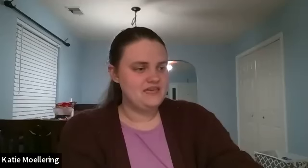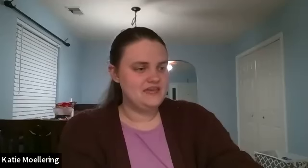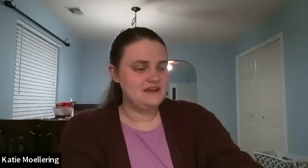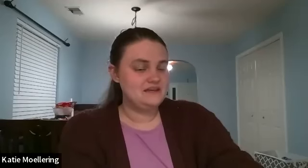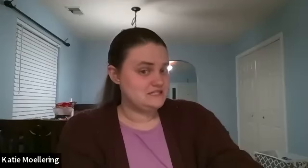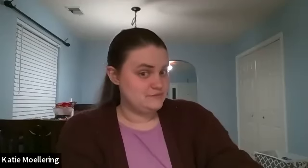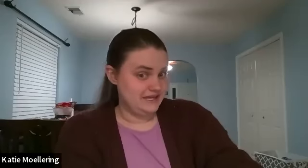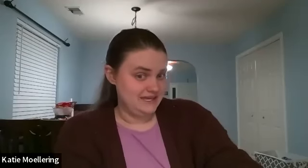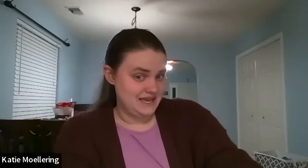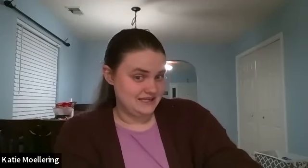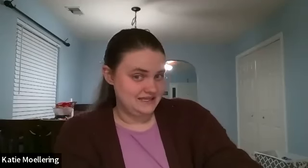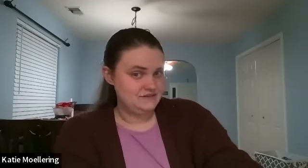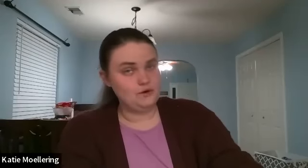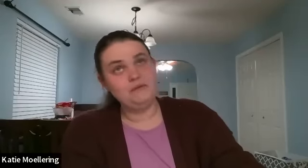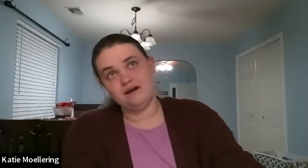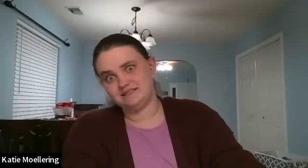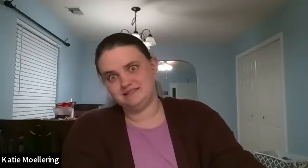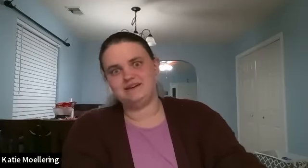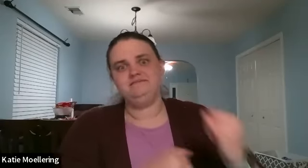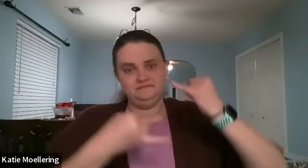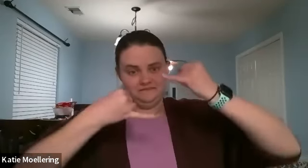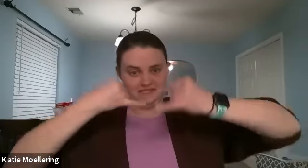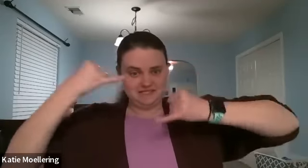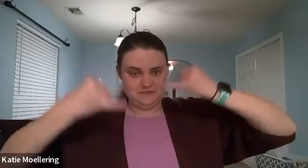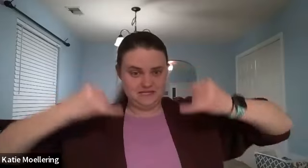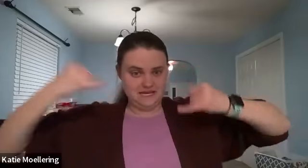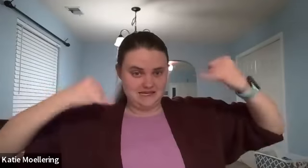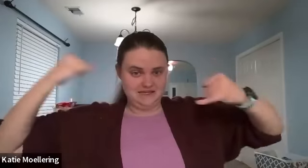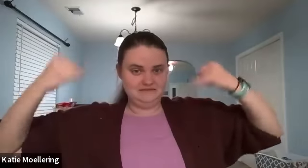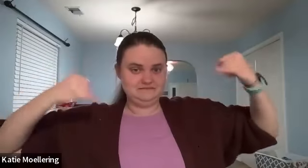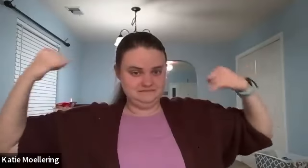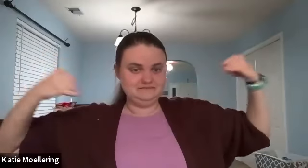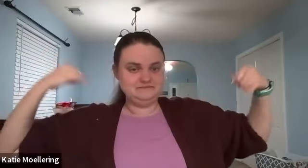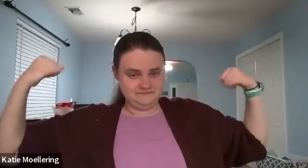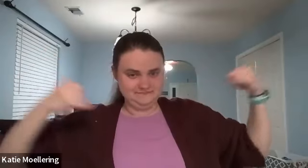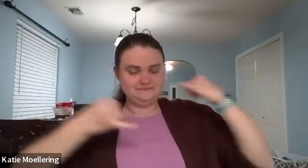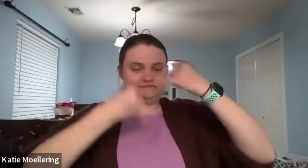then spaghetti or pasta. Spaghetti.